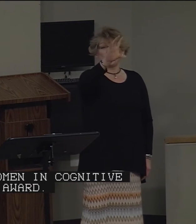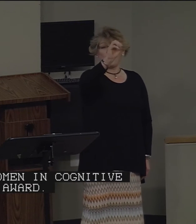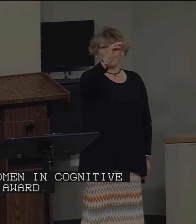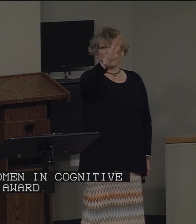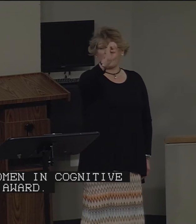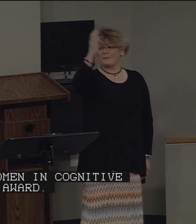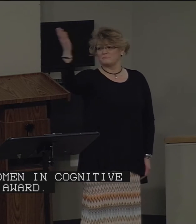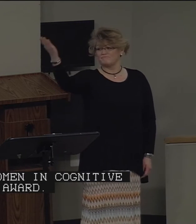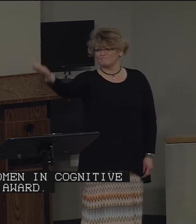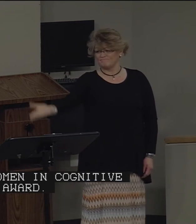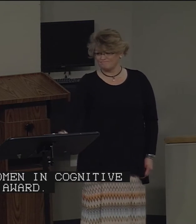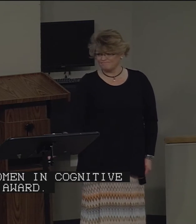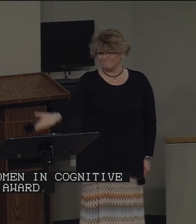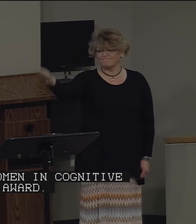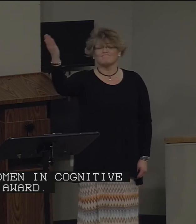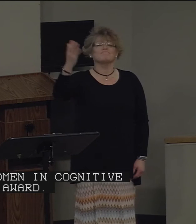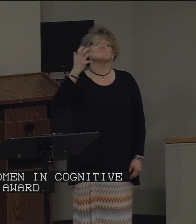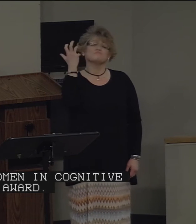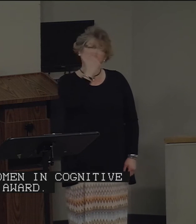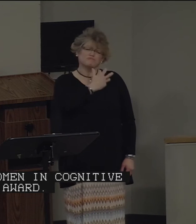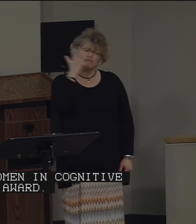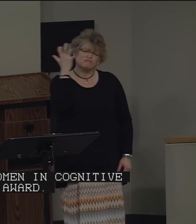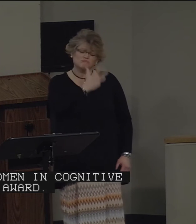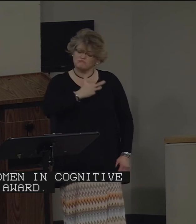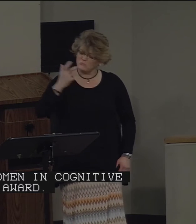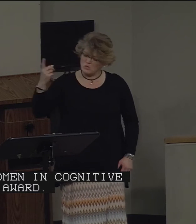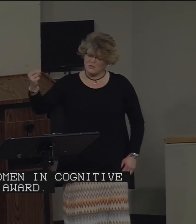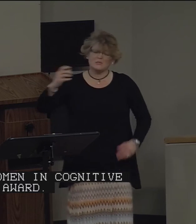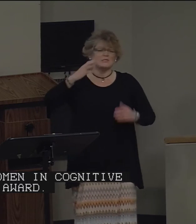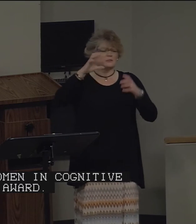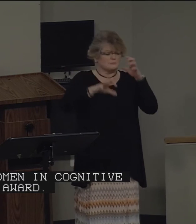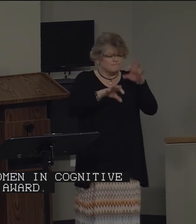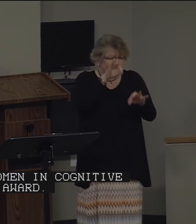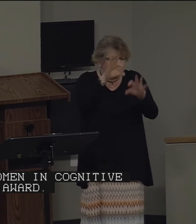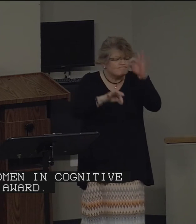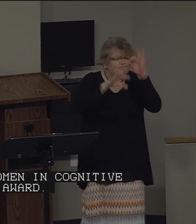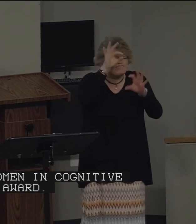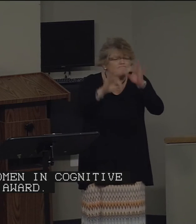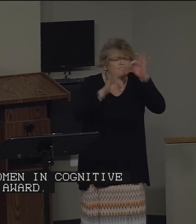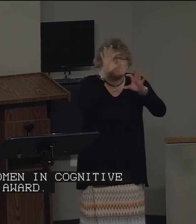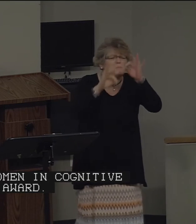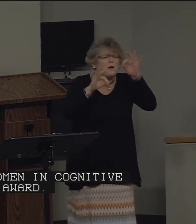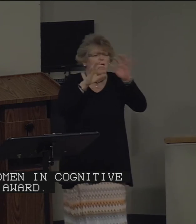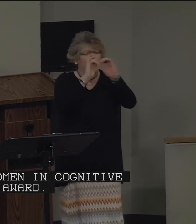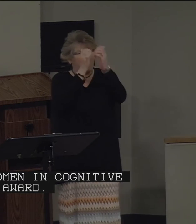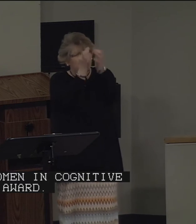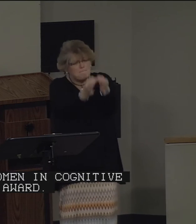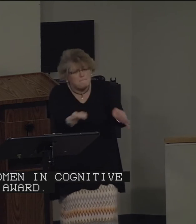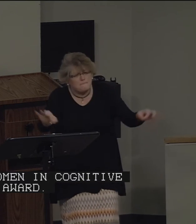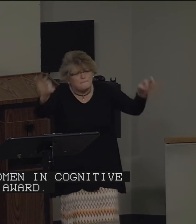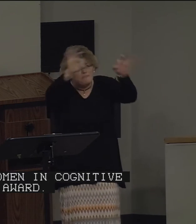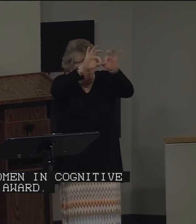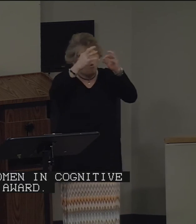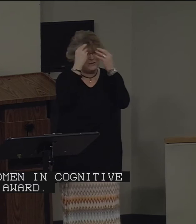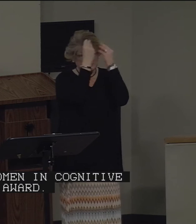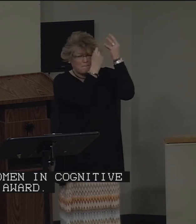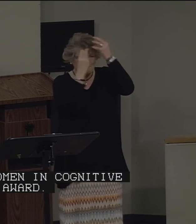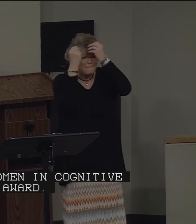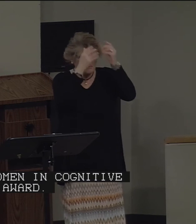Dr. Newcombe is known for her research in spatial thinking, notably